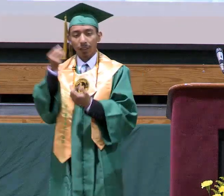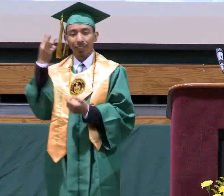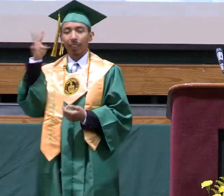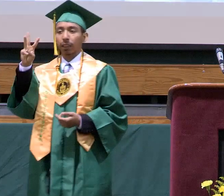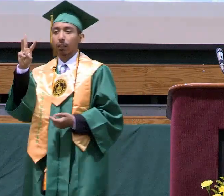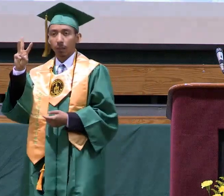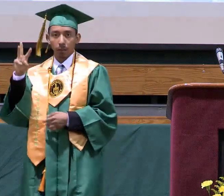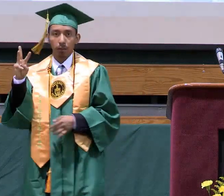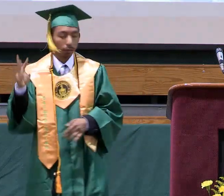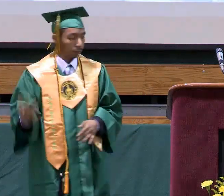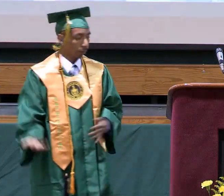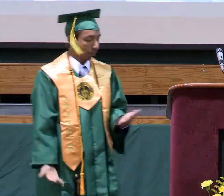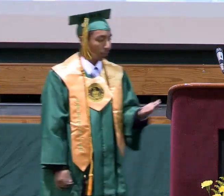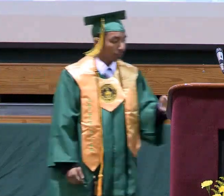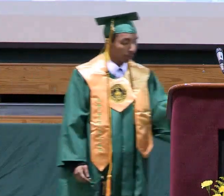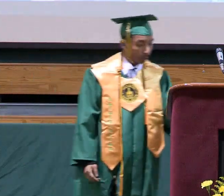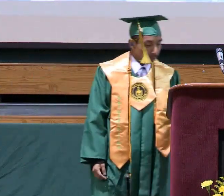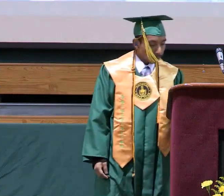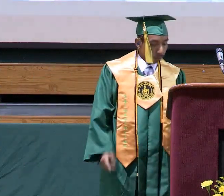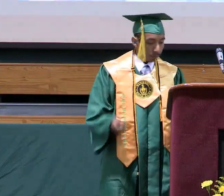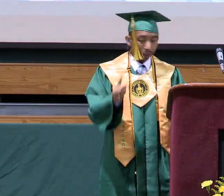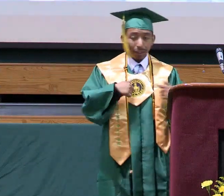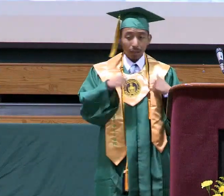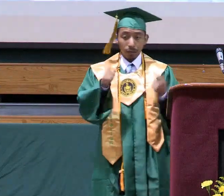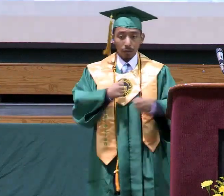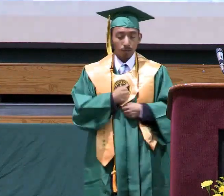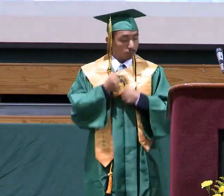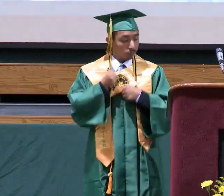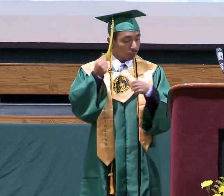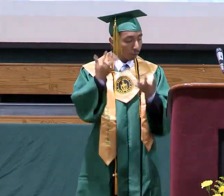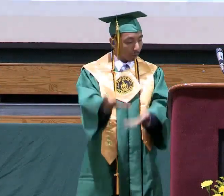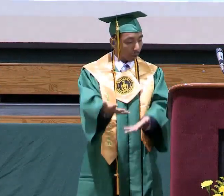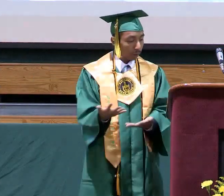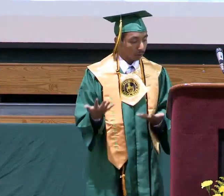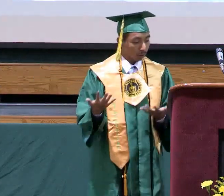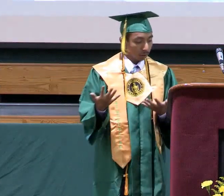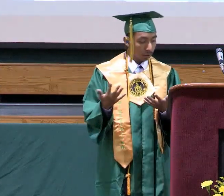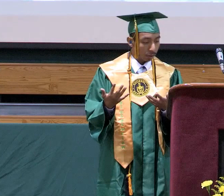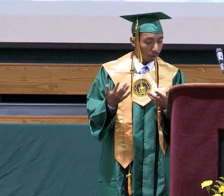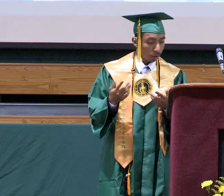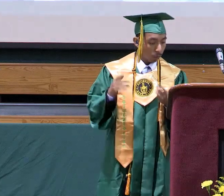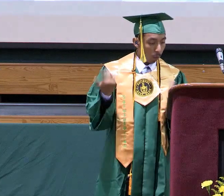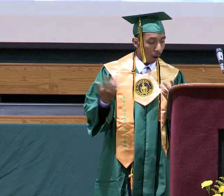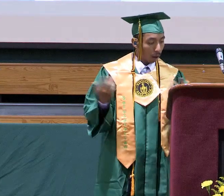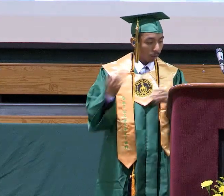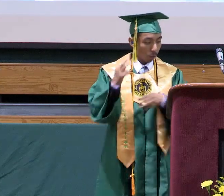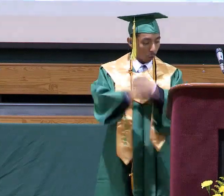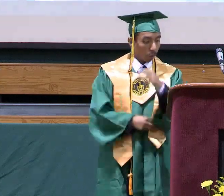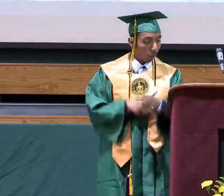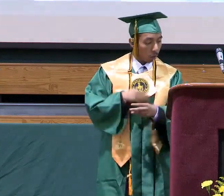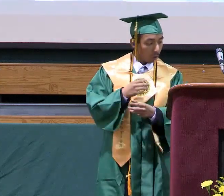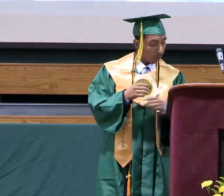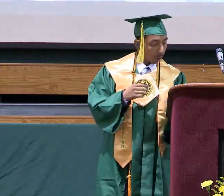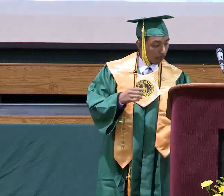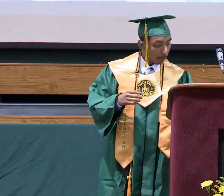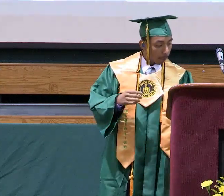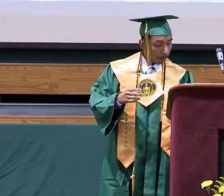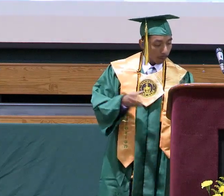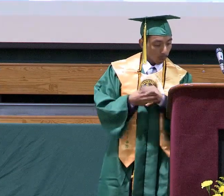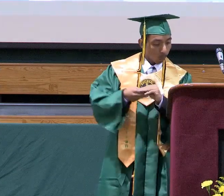And before I turn the stage over to the valedictorian for the class of 2016, I just would like to say, in sharing my story with